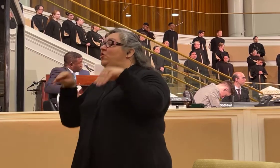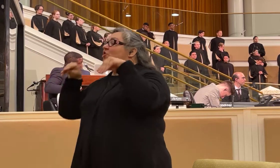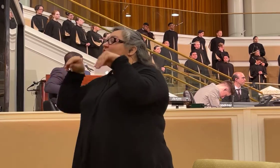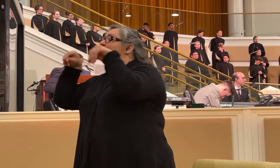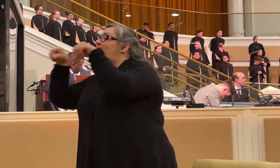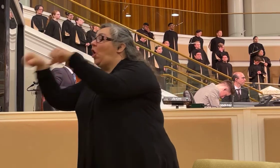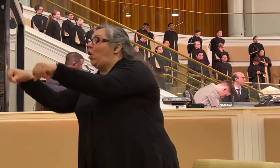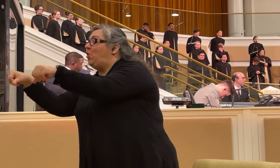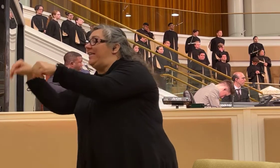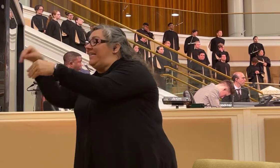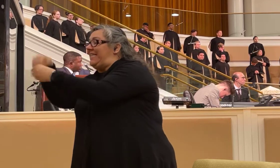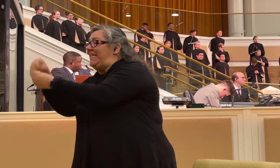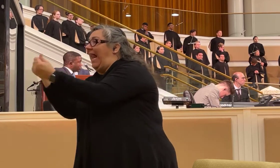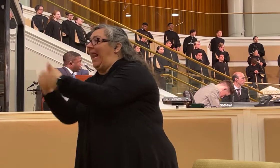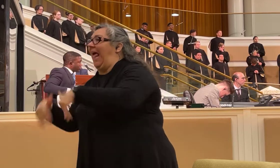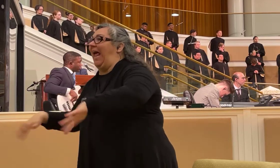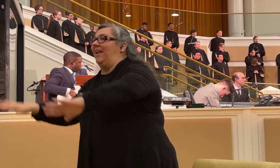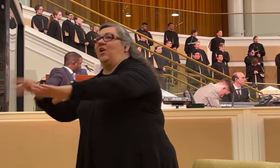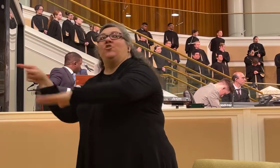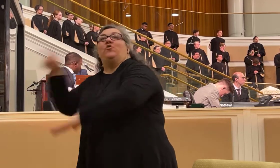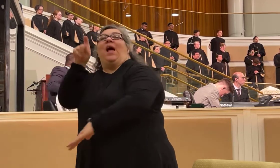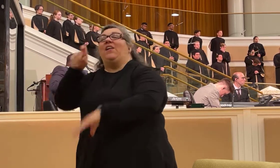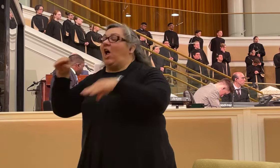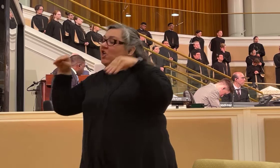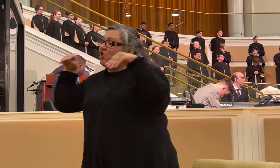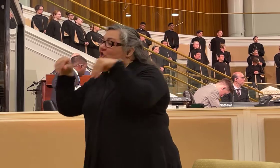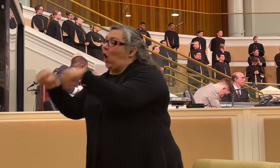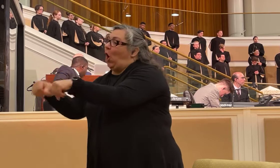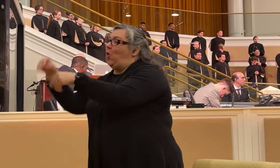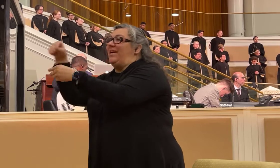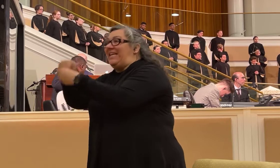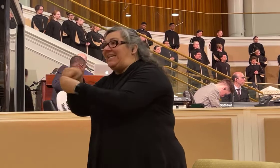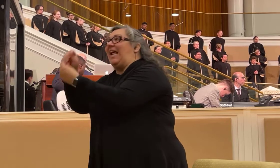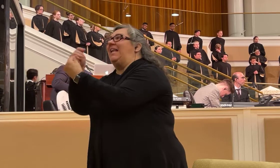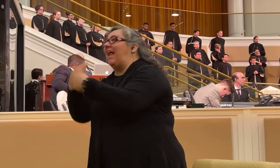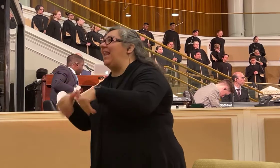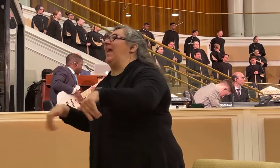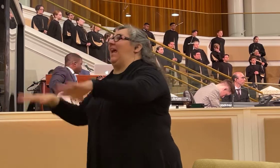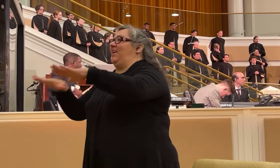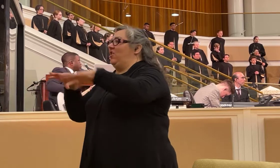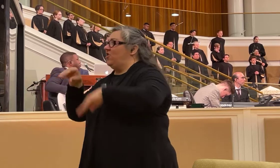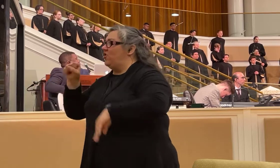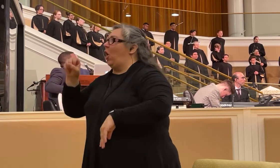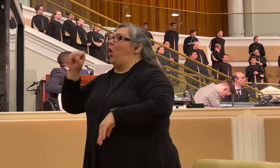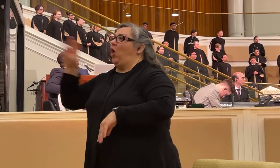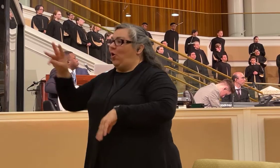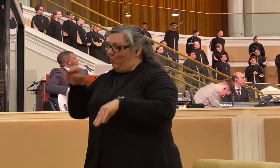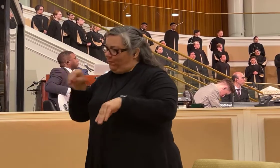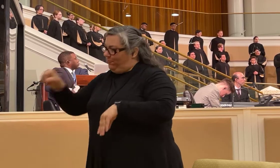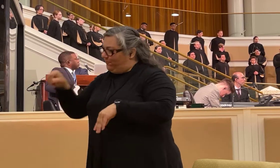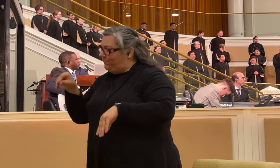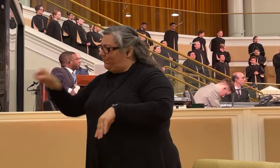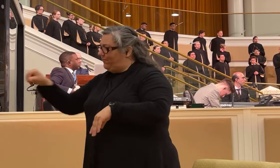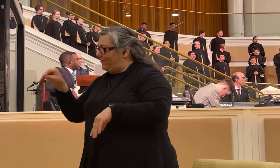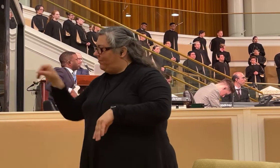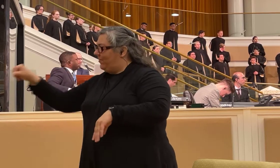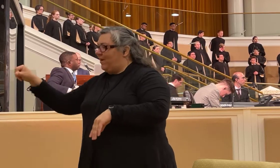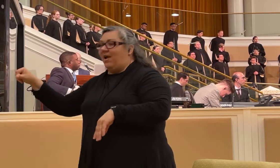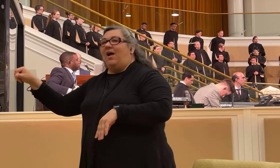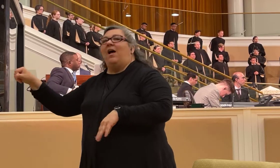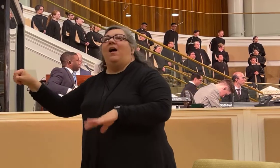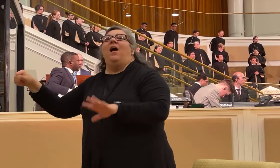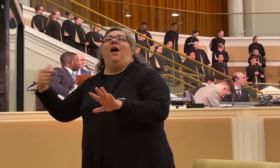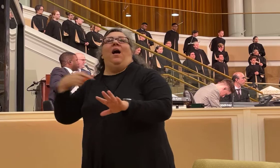land. You got to sow in the land. Now I got me a snack. I